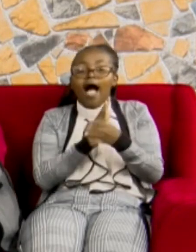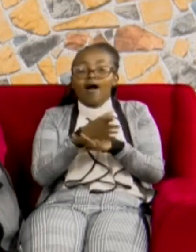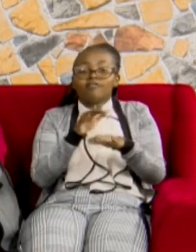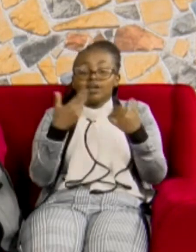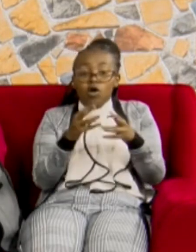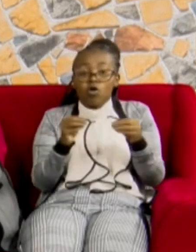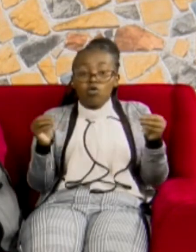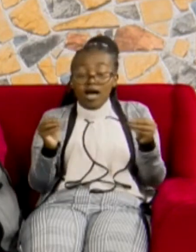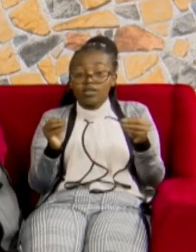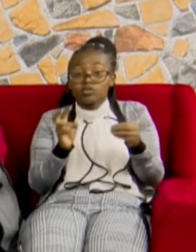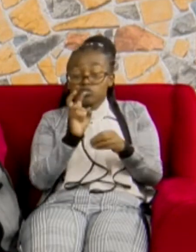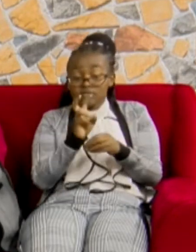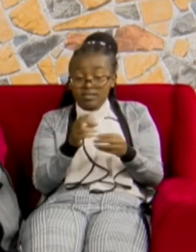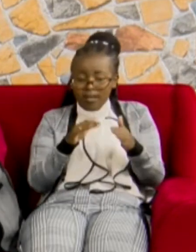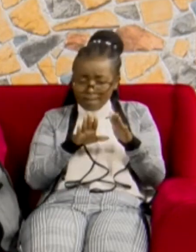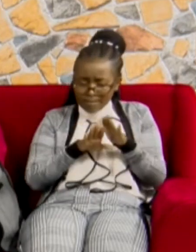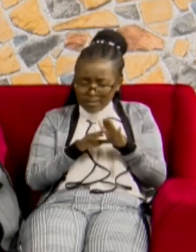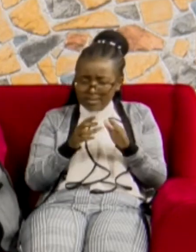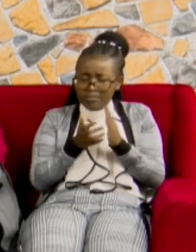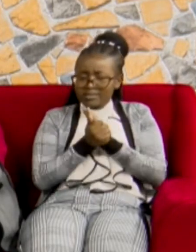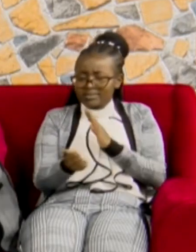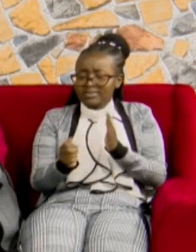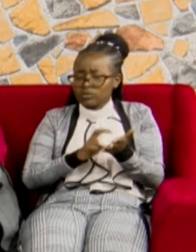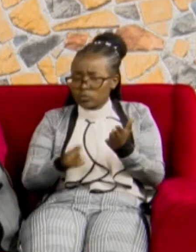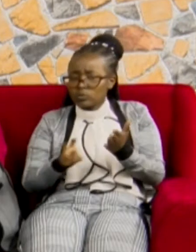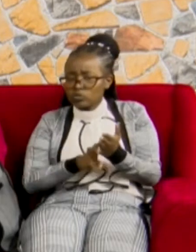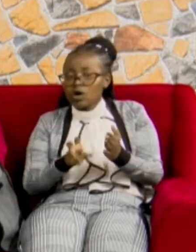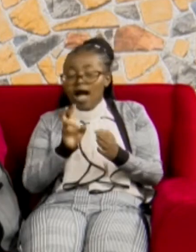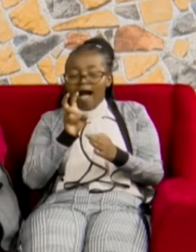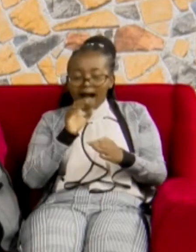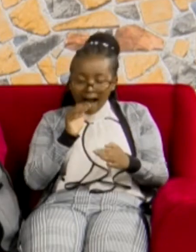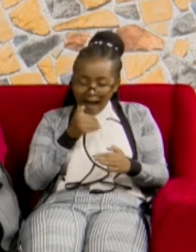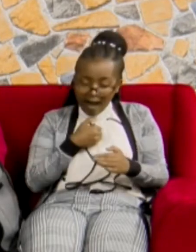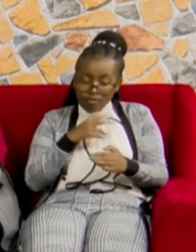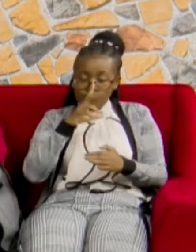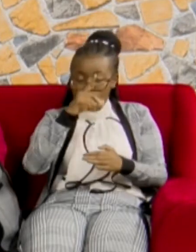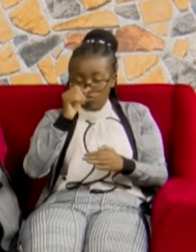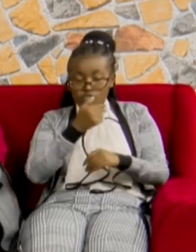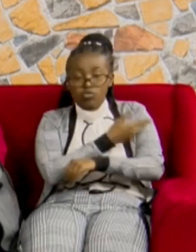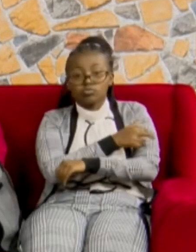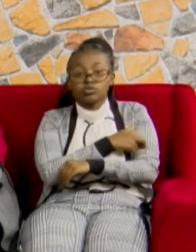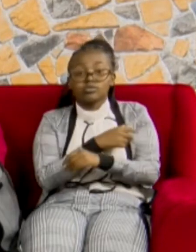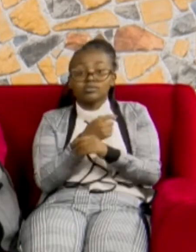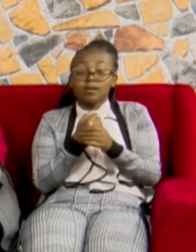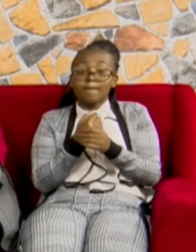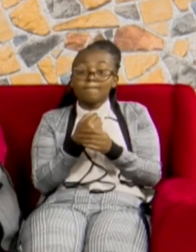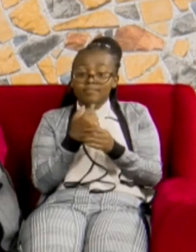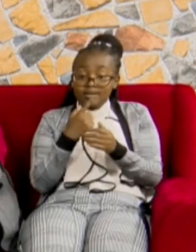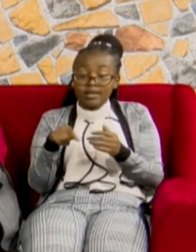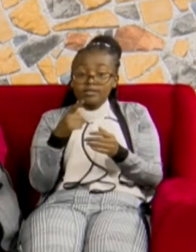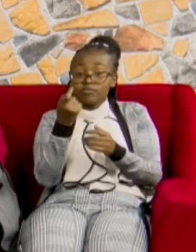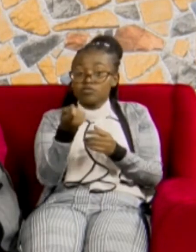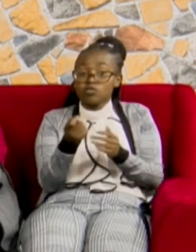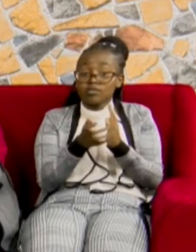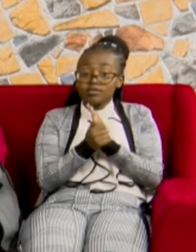would say as soon as you're seeing some loss of some skill, you have to see a doctor, you have to see a pediatrician. Okay, could you just mention to us a few